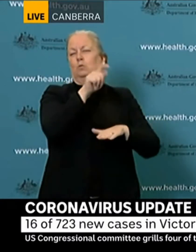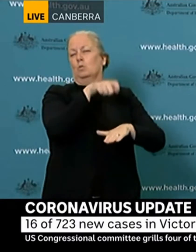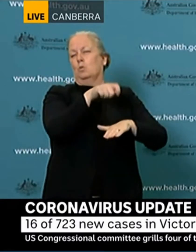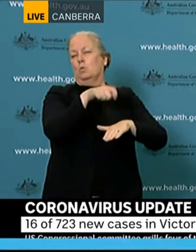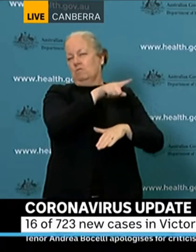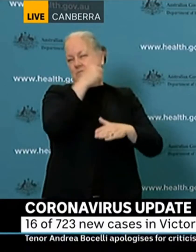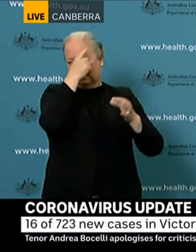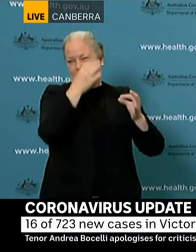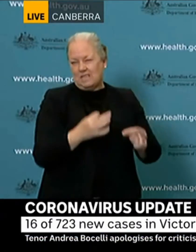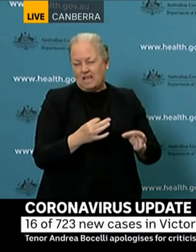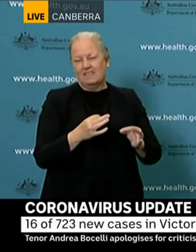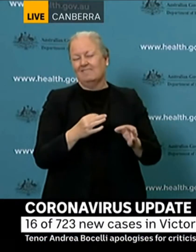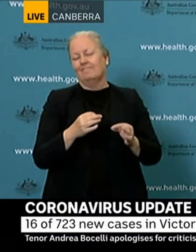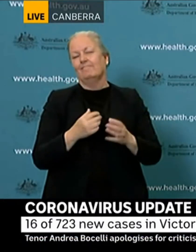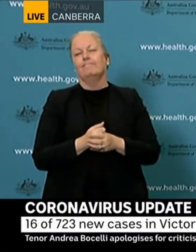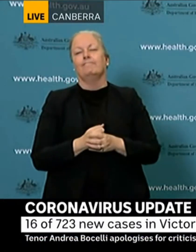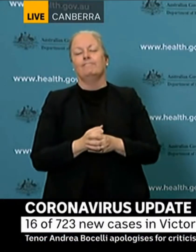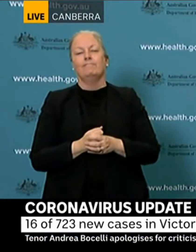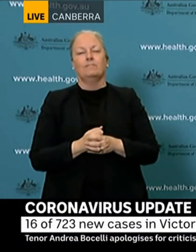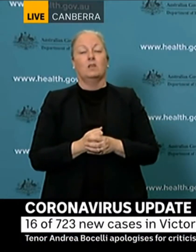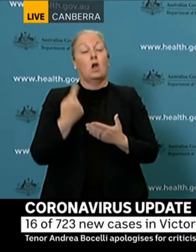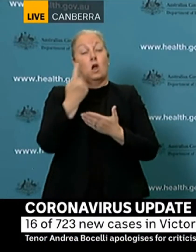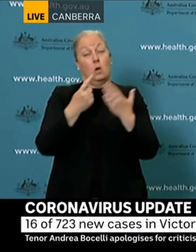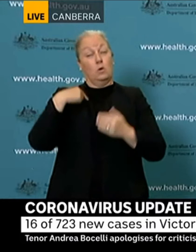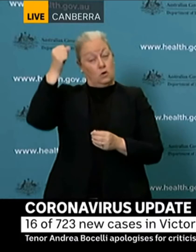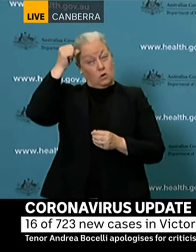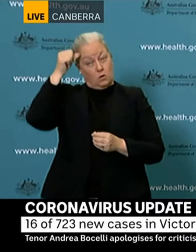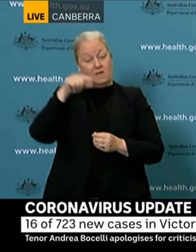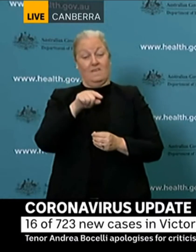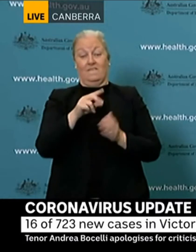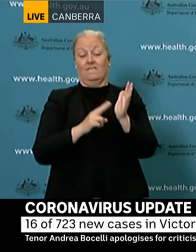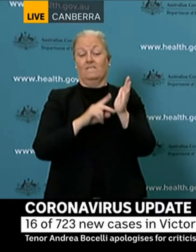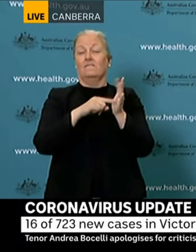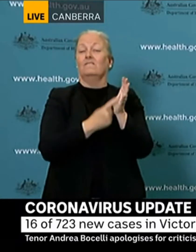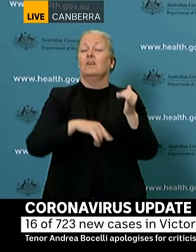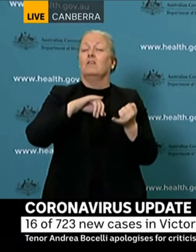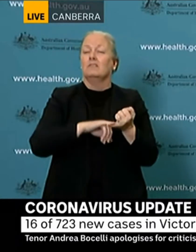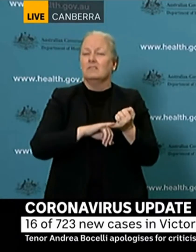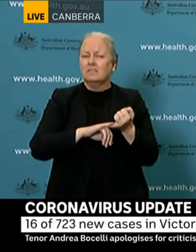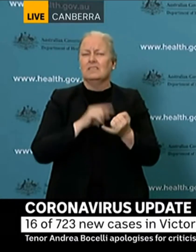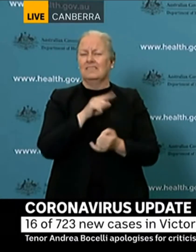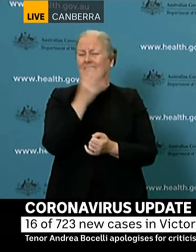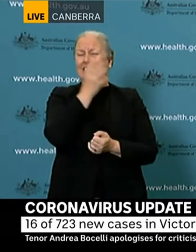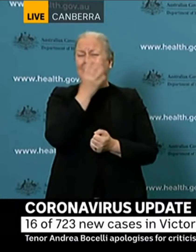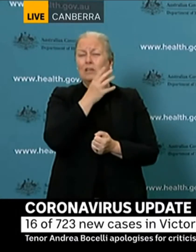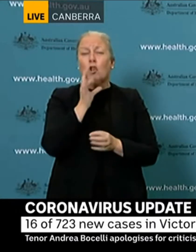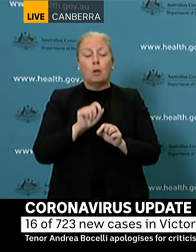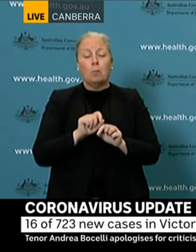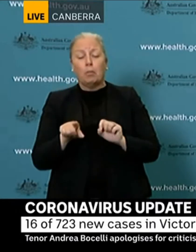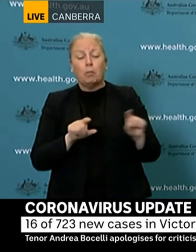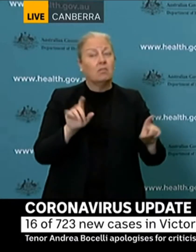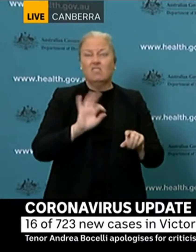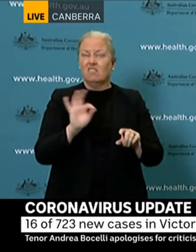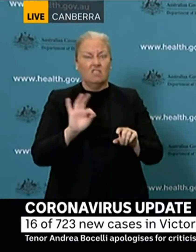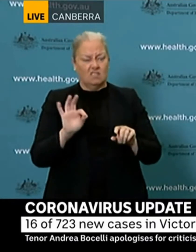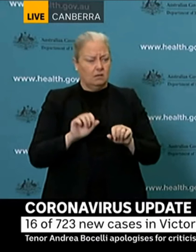speculate on those great measures, only to say that we know this virus is extremely infectious. It moves when people